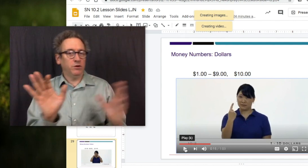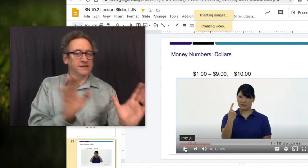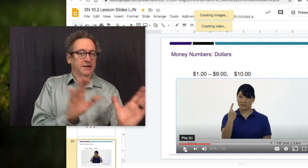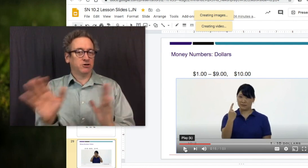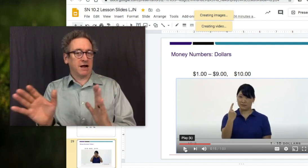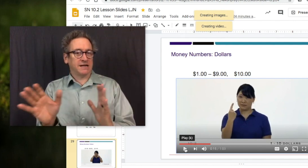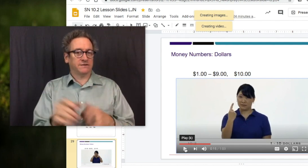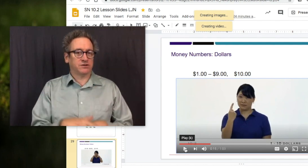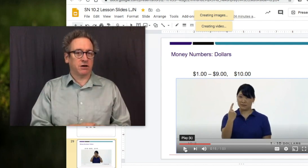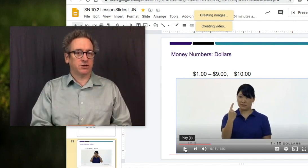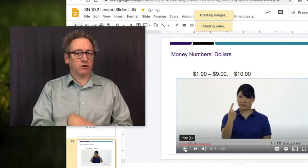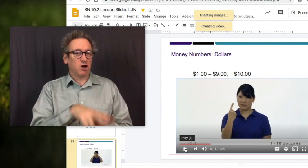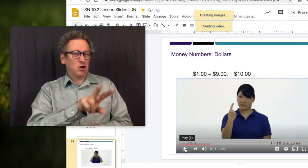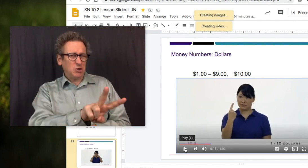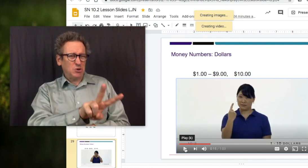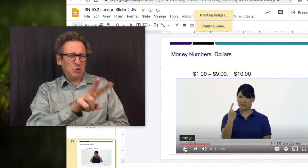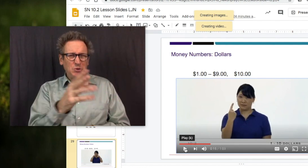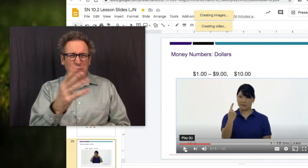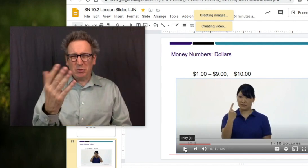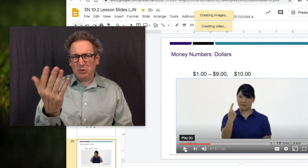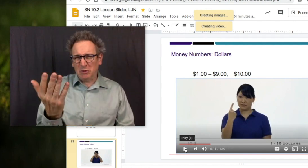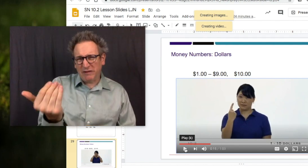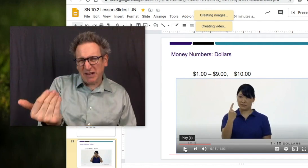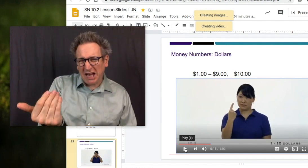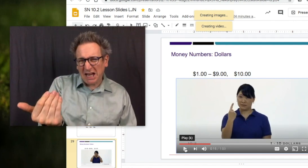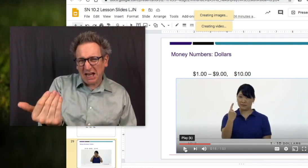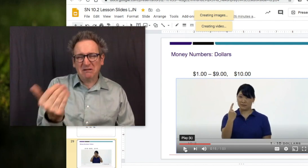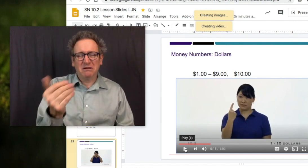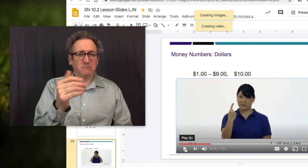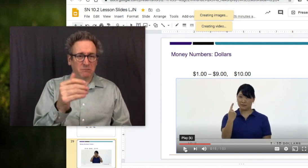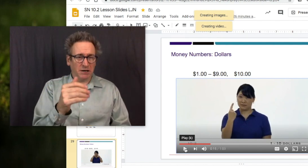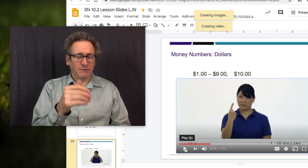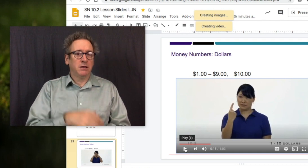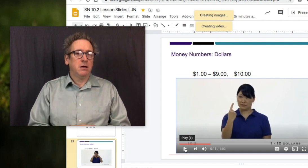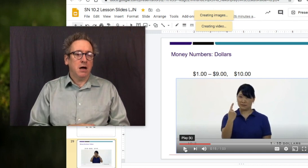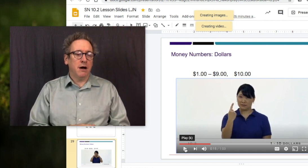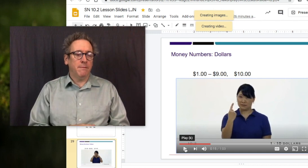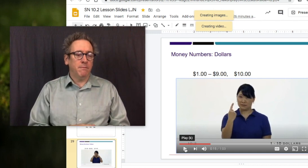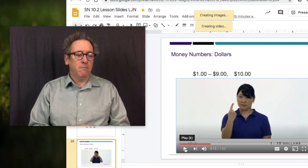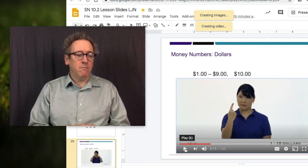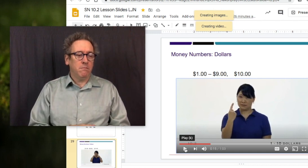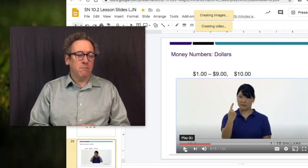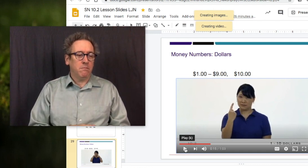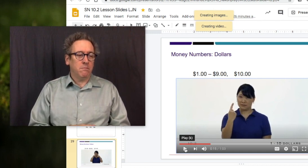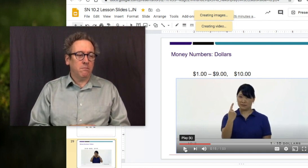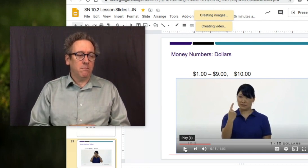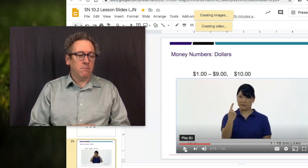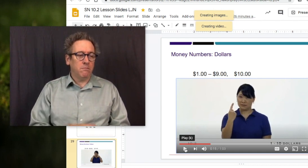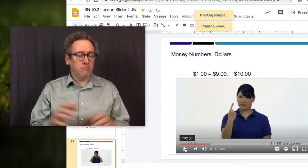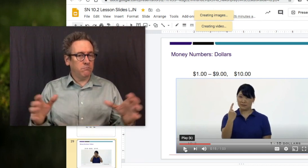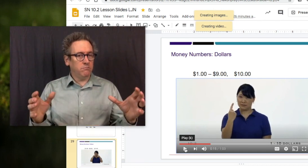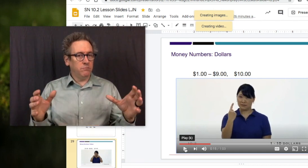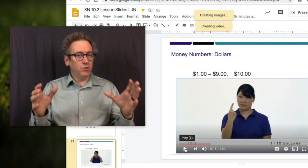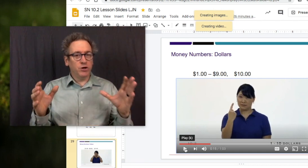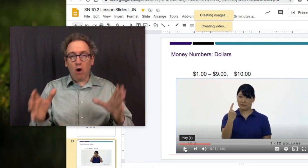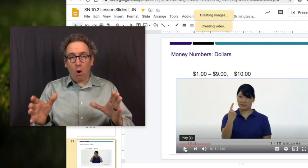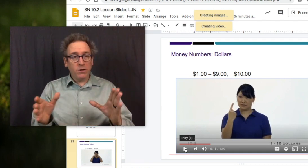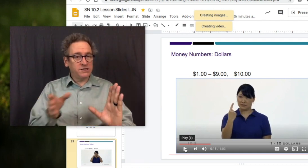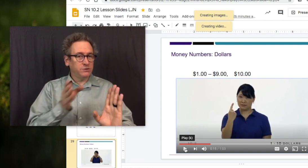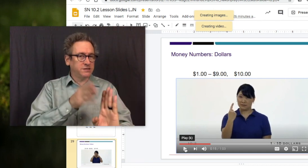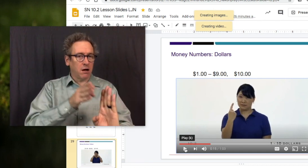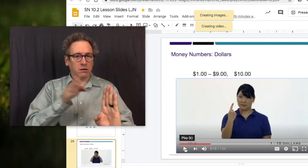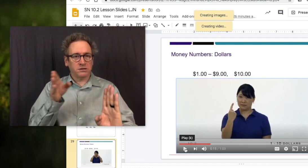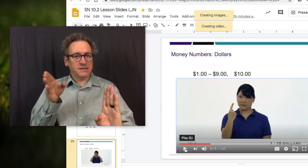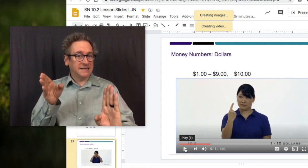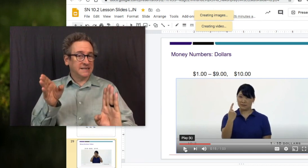$1.59. We use that contrastive structure. $2.50. You can